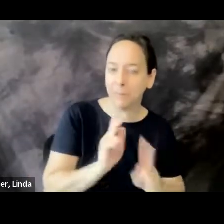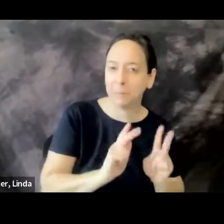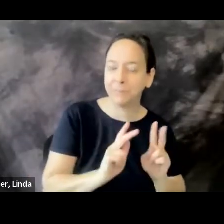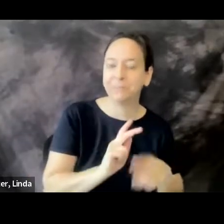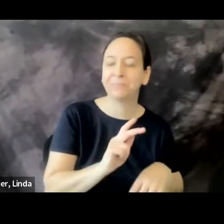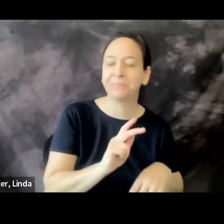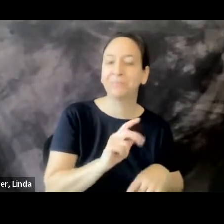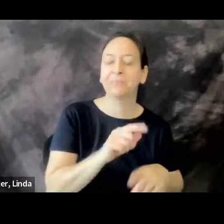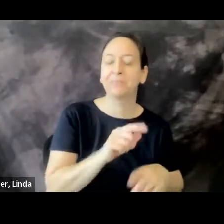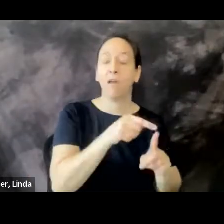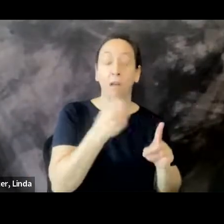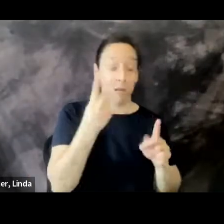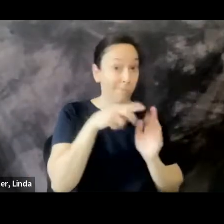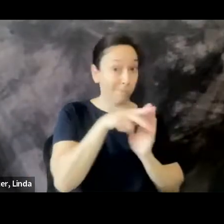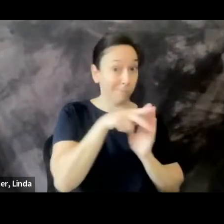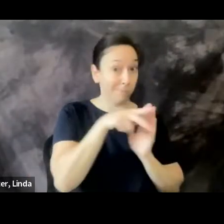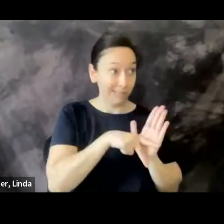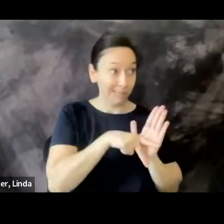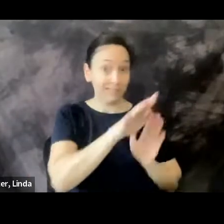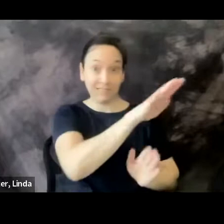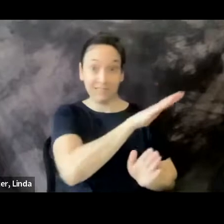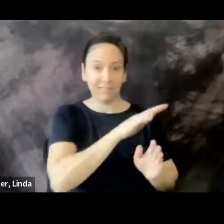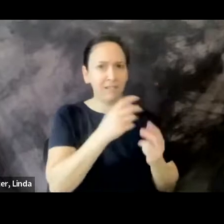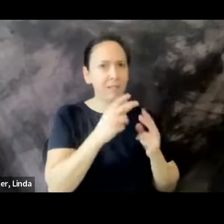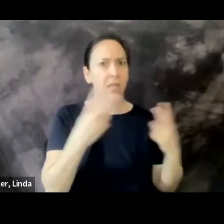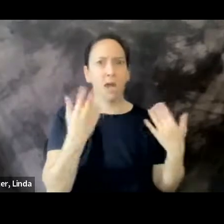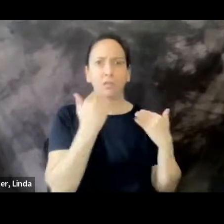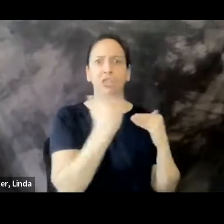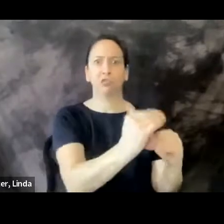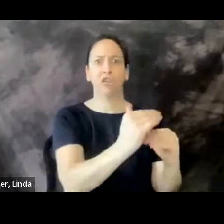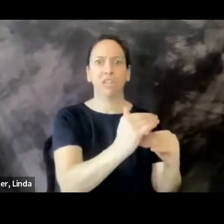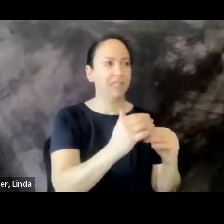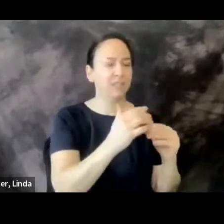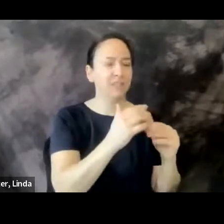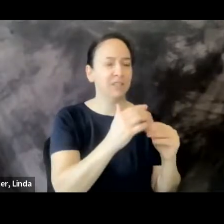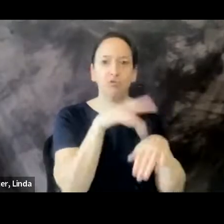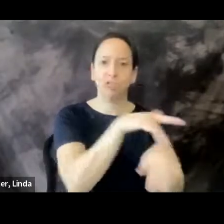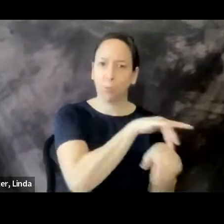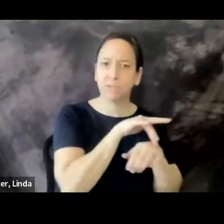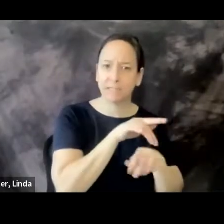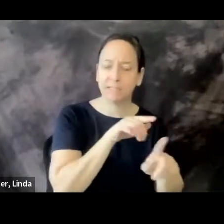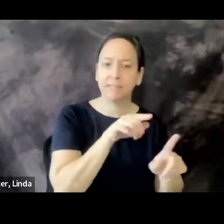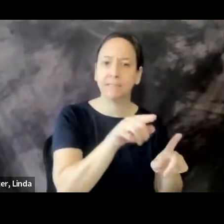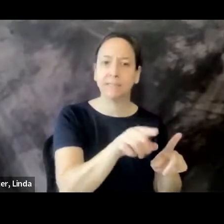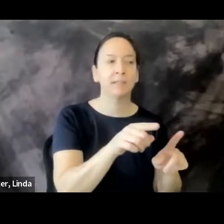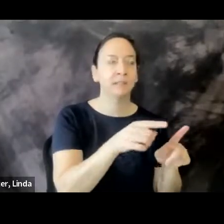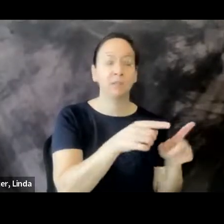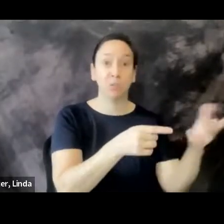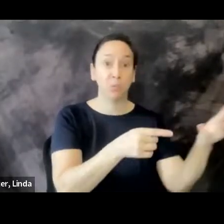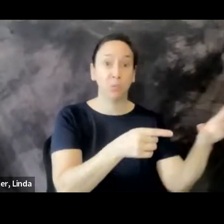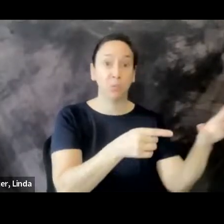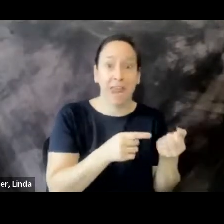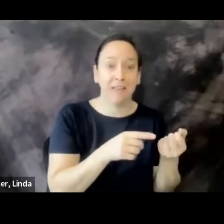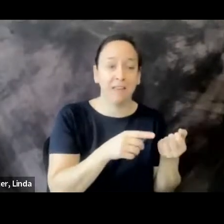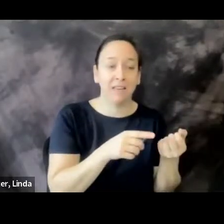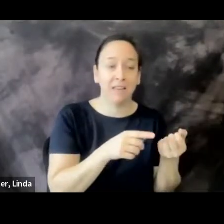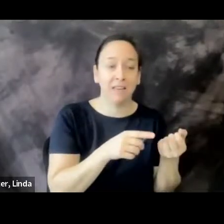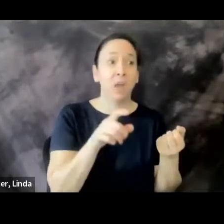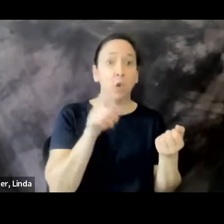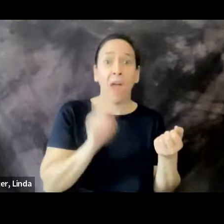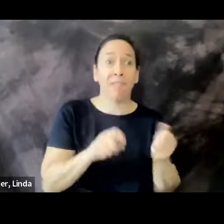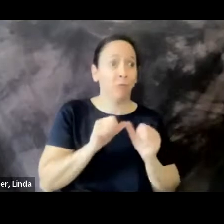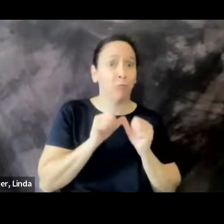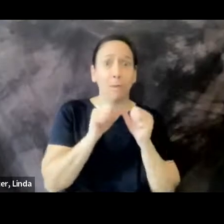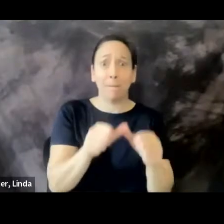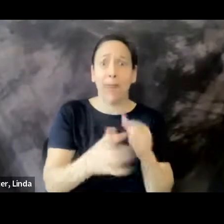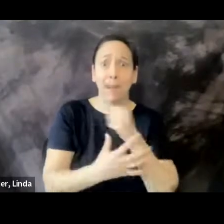of all, policy-wise, there are very restrictive resource limits to be able to receive these benefits. So you essentially have to remain impoverished in order to receive